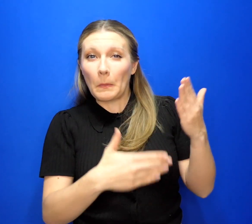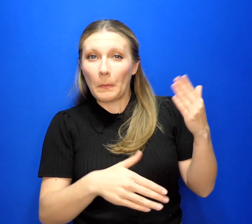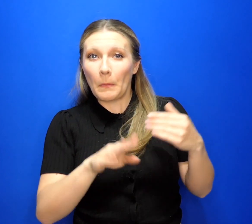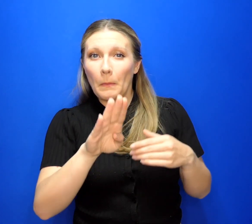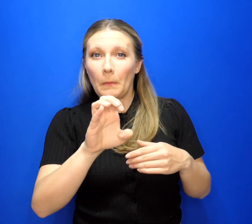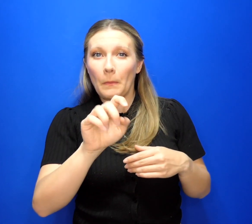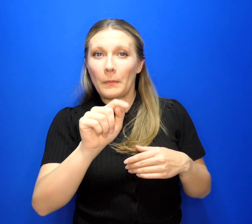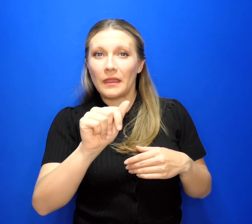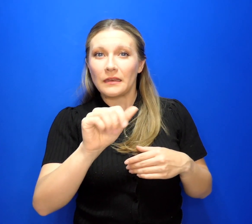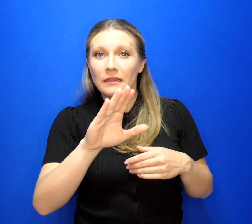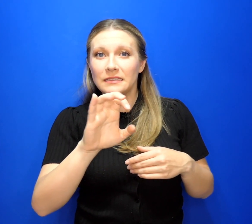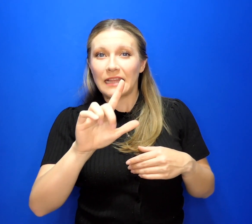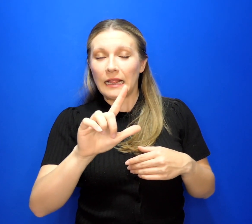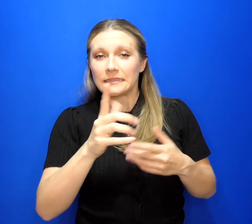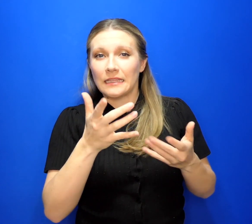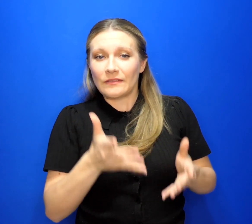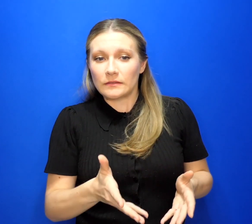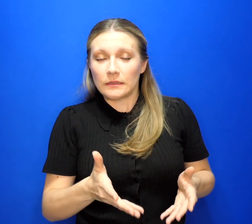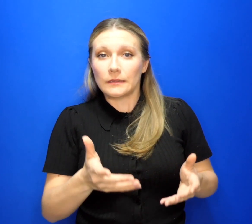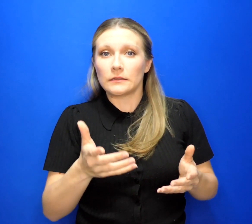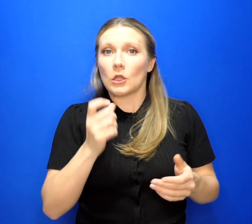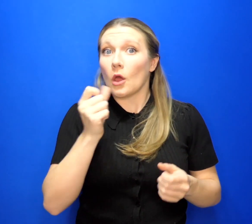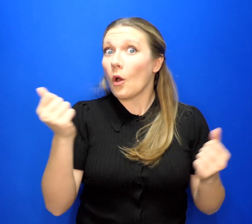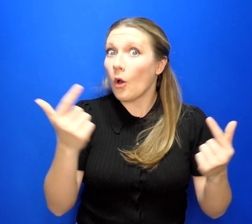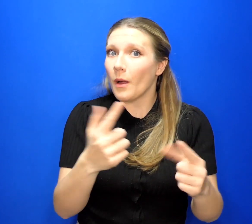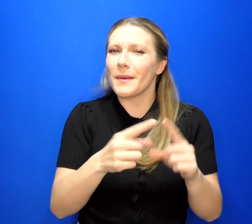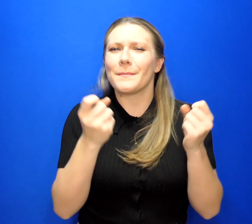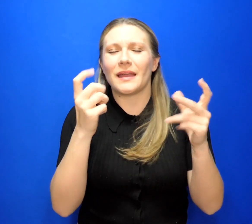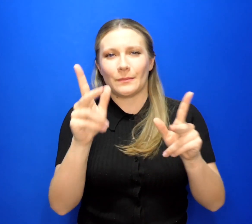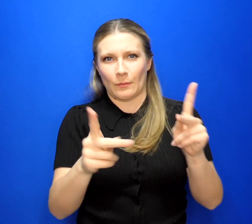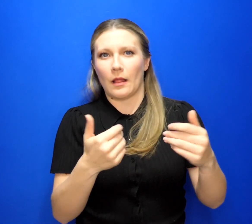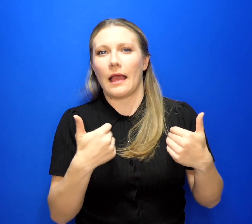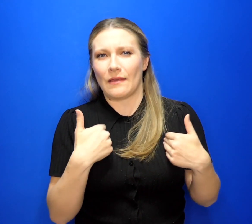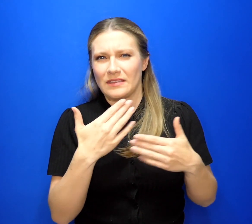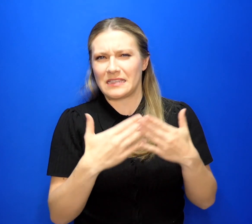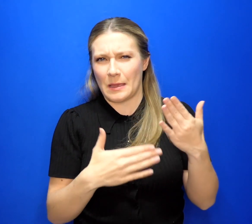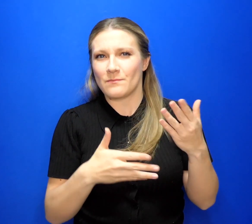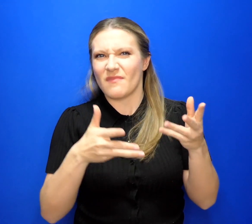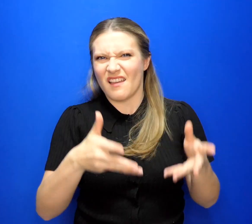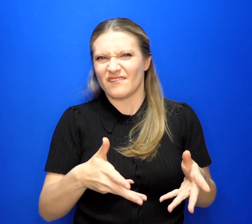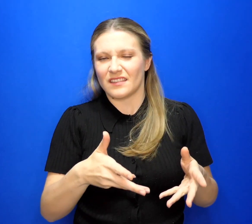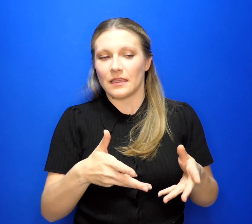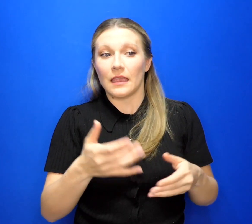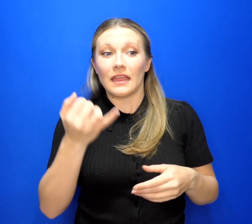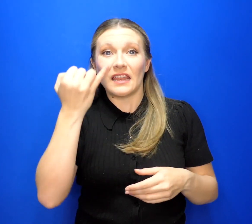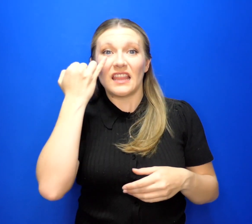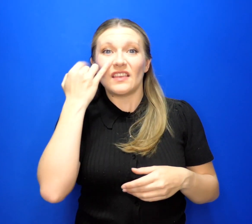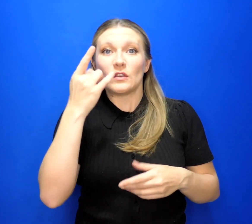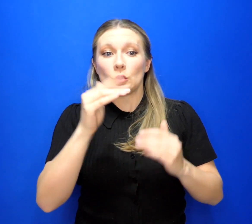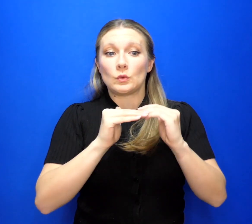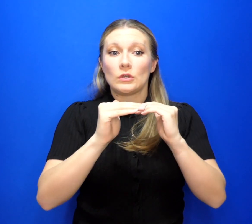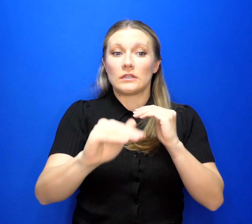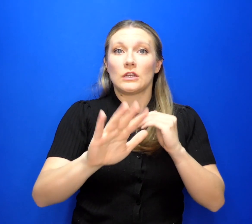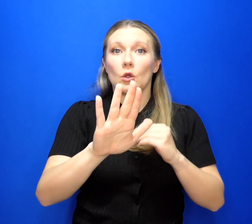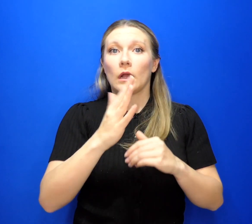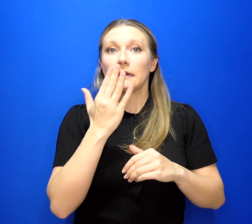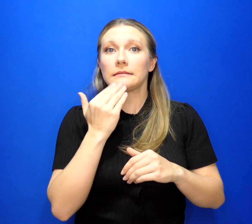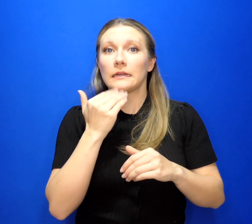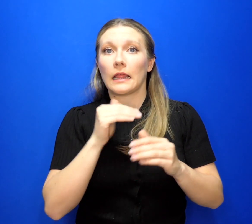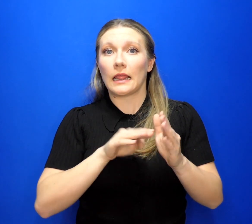least many people do. Not everybody, but many people do. It seems like the sooner you get containment of the blood